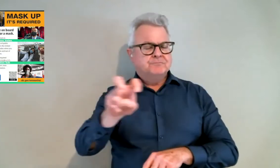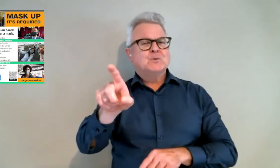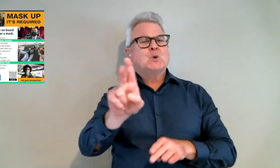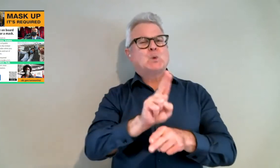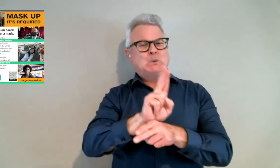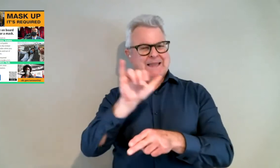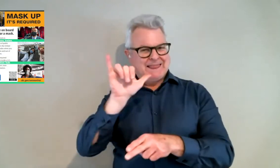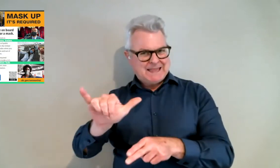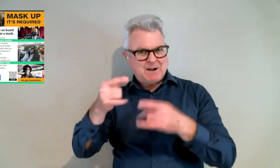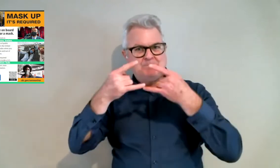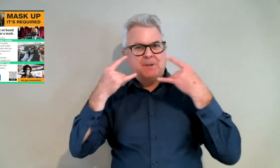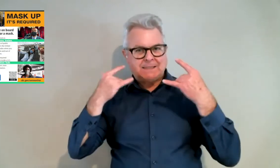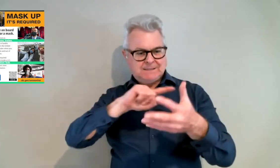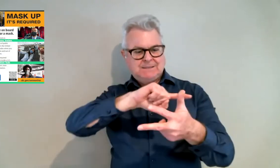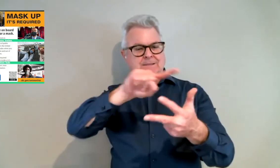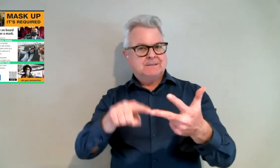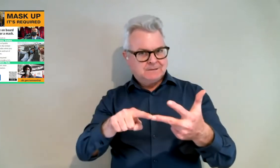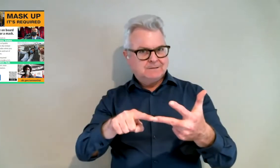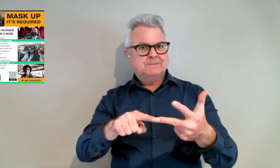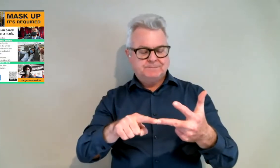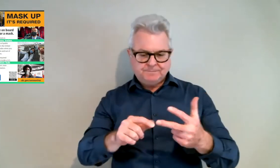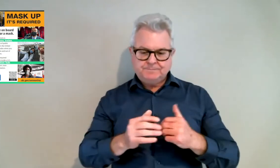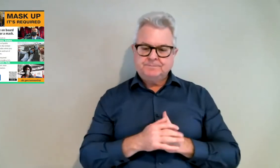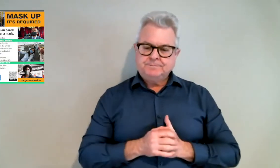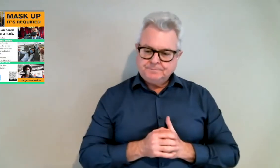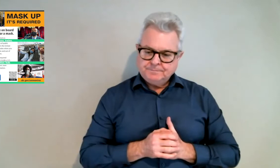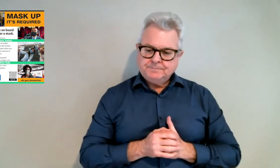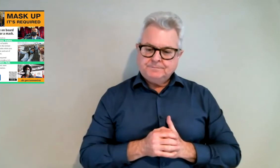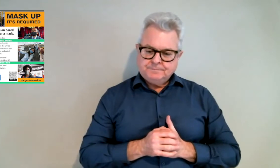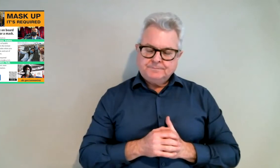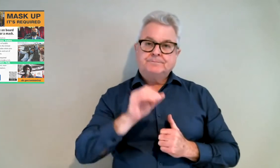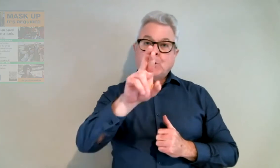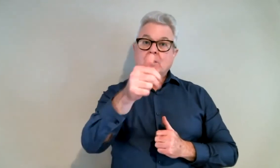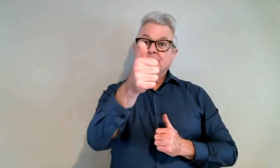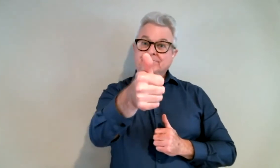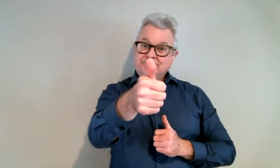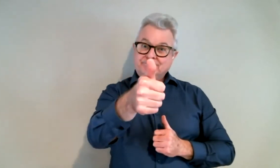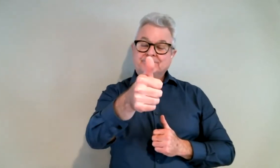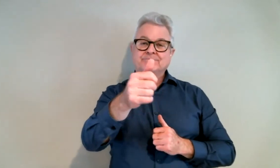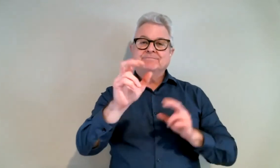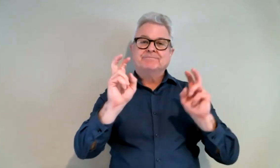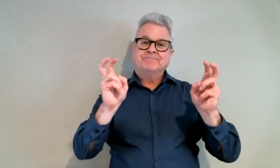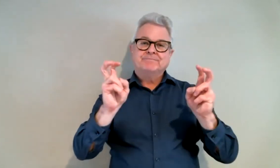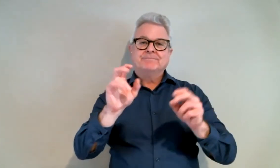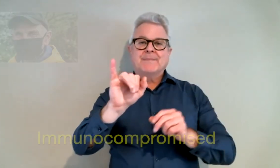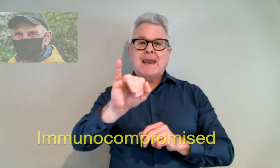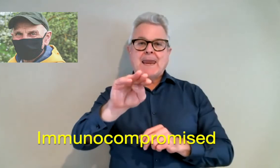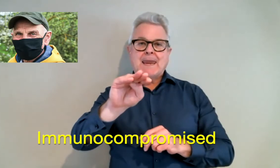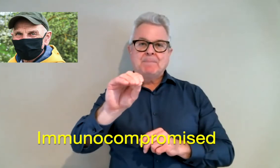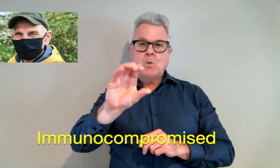public transportation system, you should use those three that I had mentioned: the KN95, the N95,